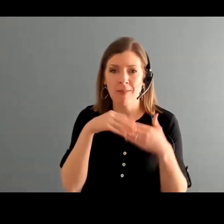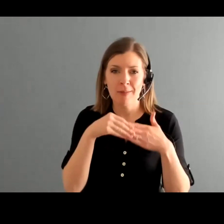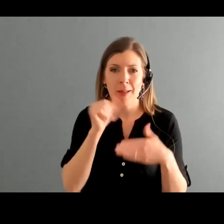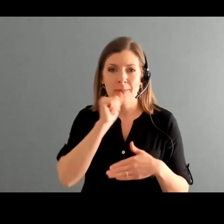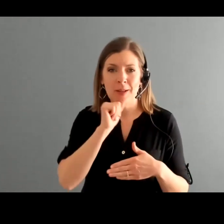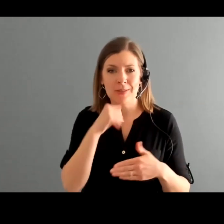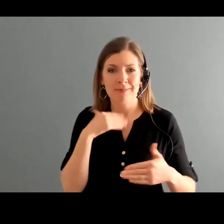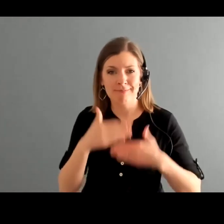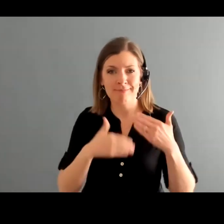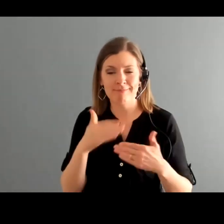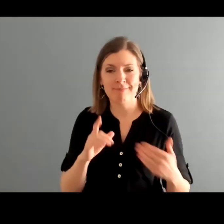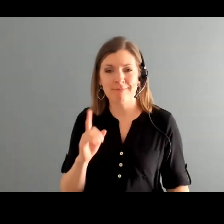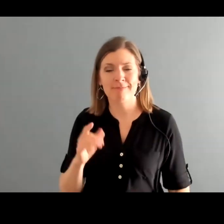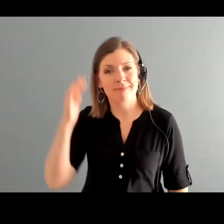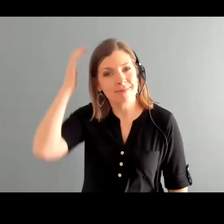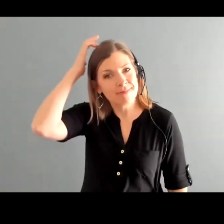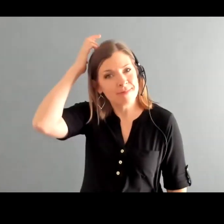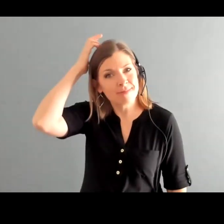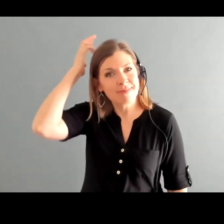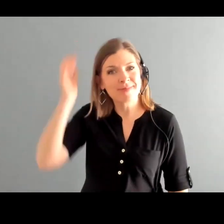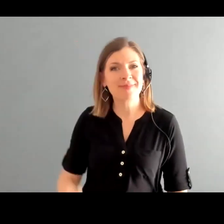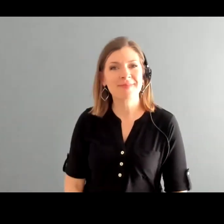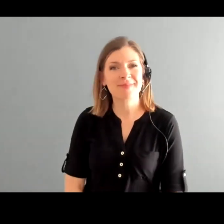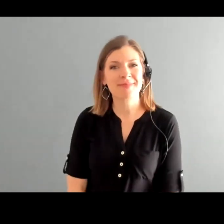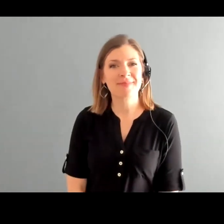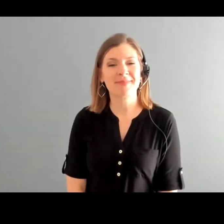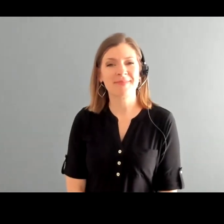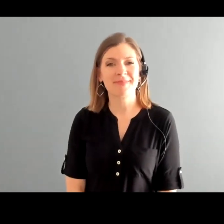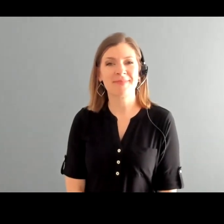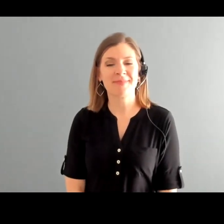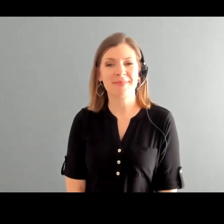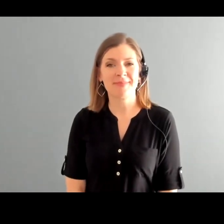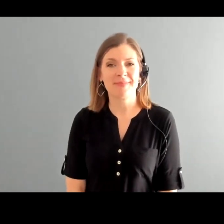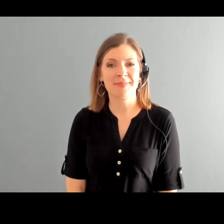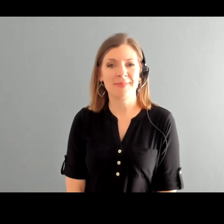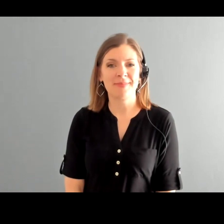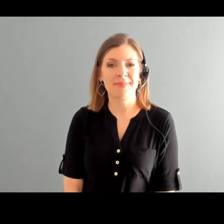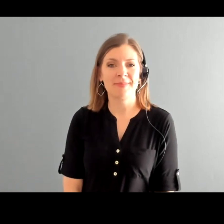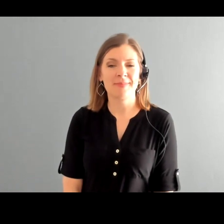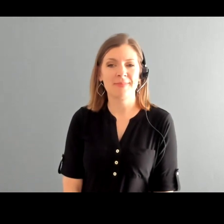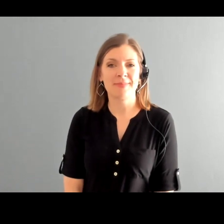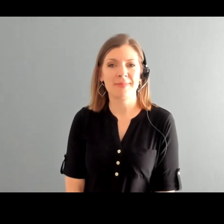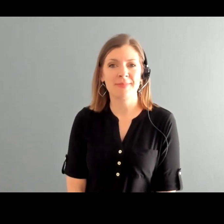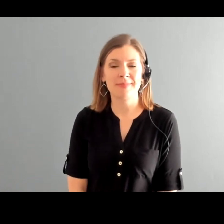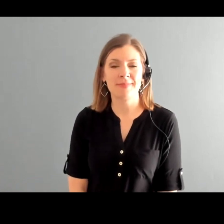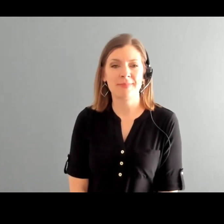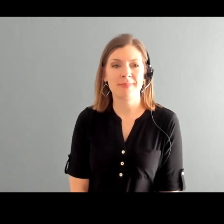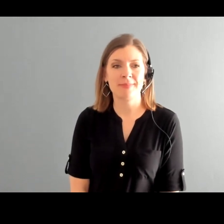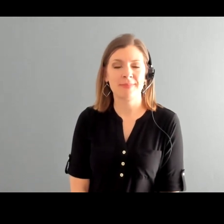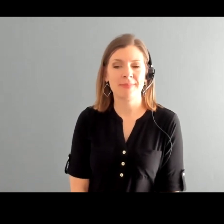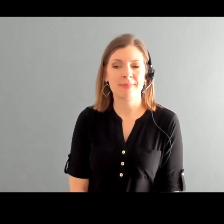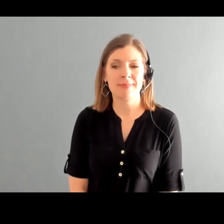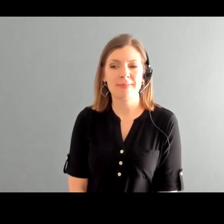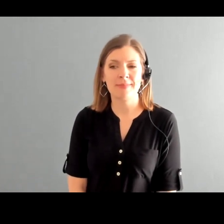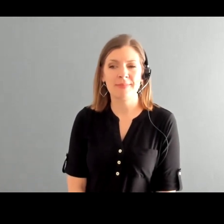this process of sharing my presentation with you today. Let me just go straight to the slides